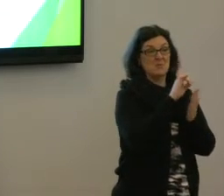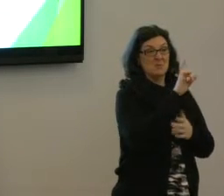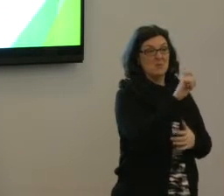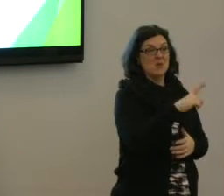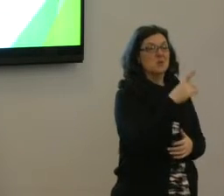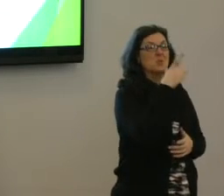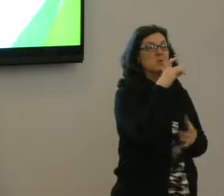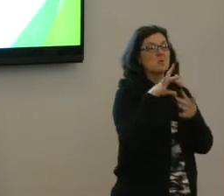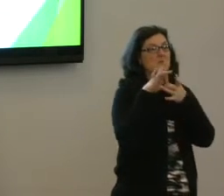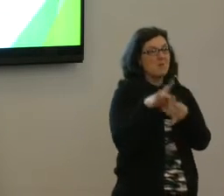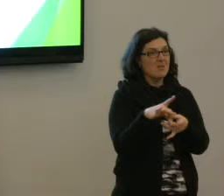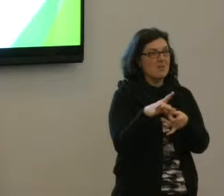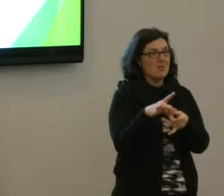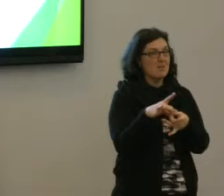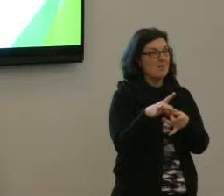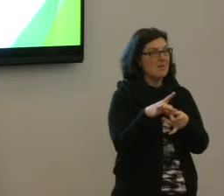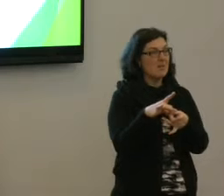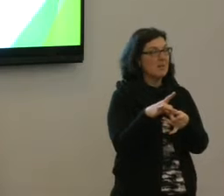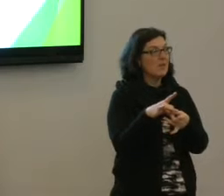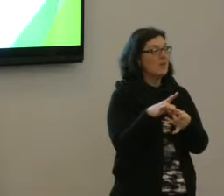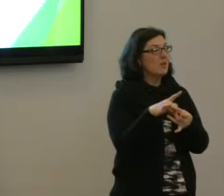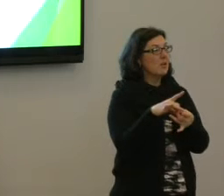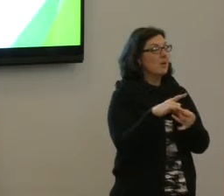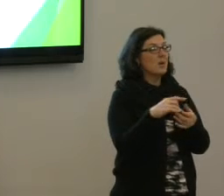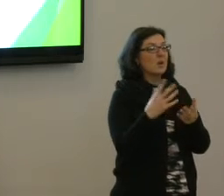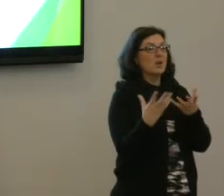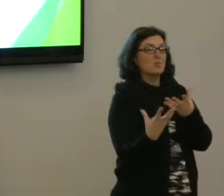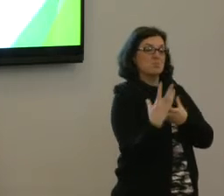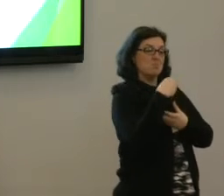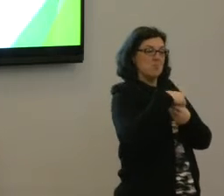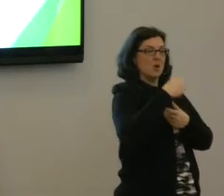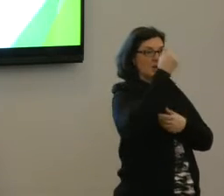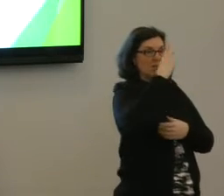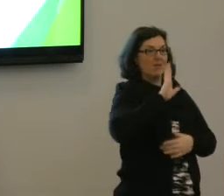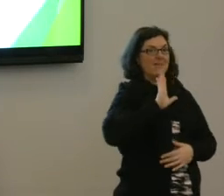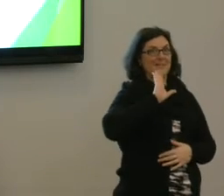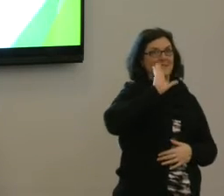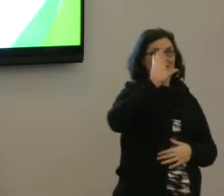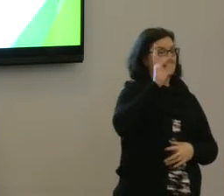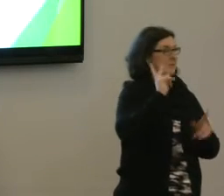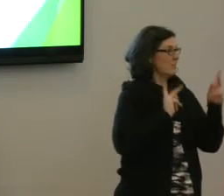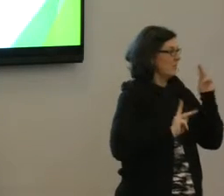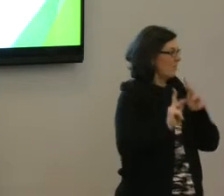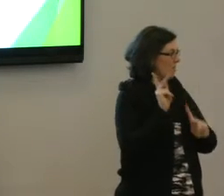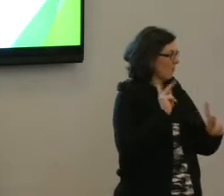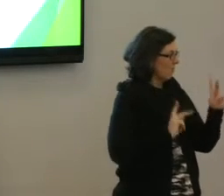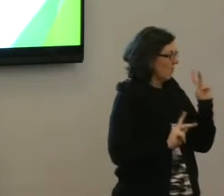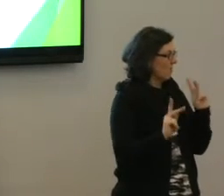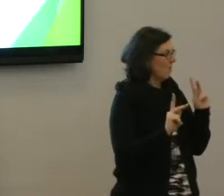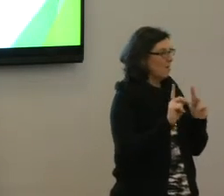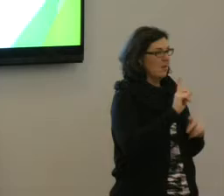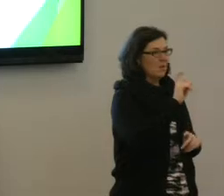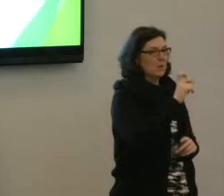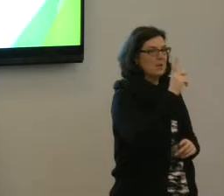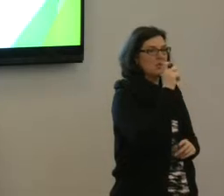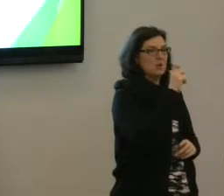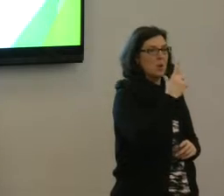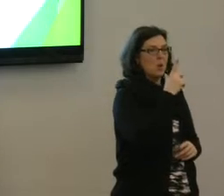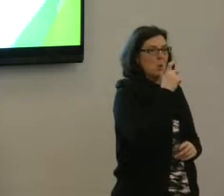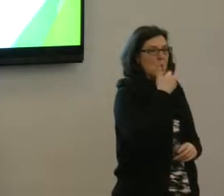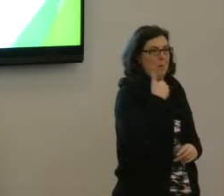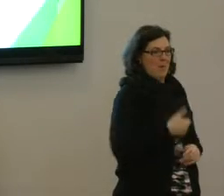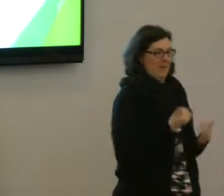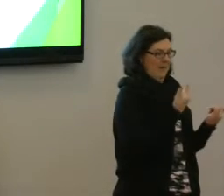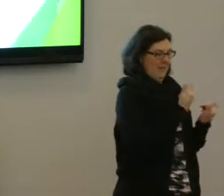you? You are God. You are part of God's people. I am part of this people. The question is not who are you individually,